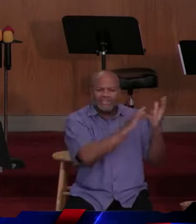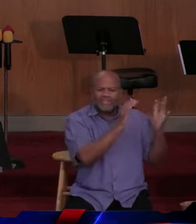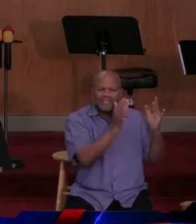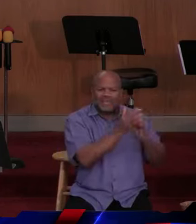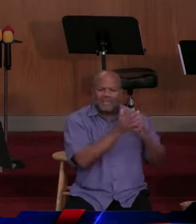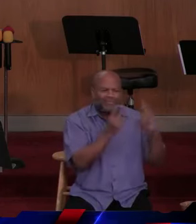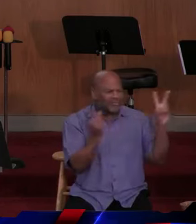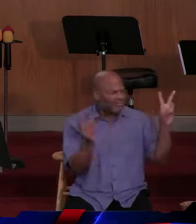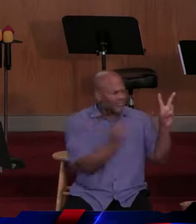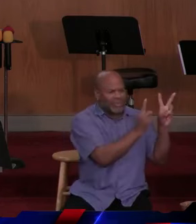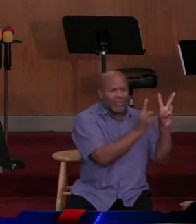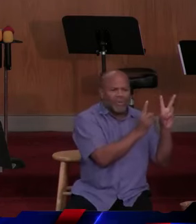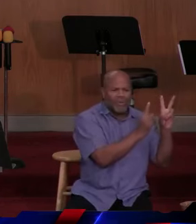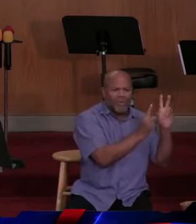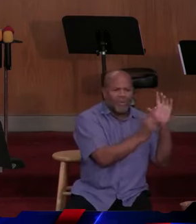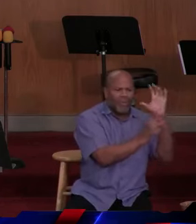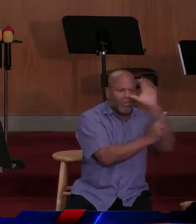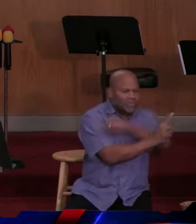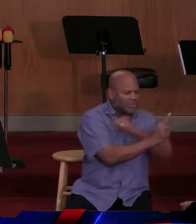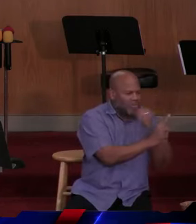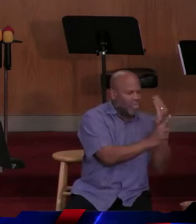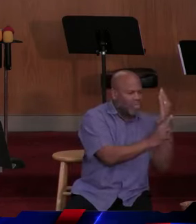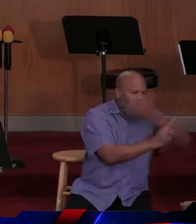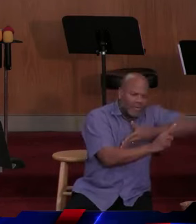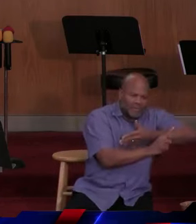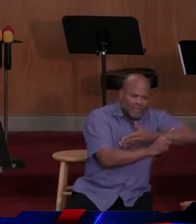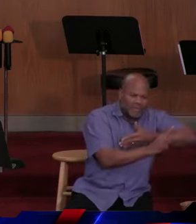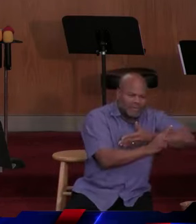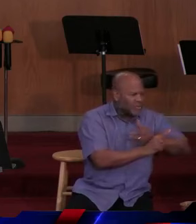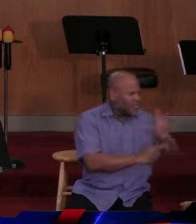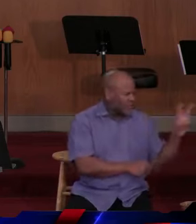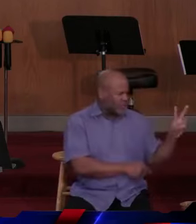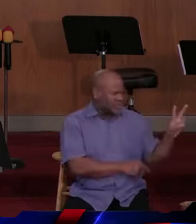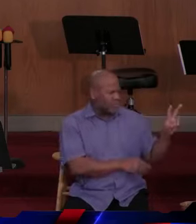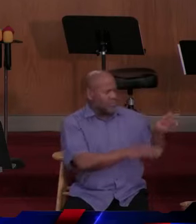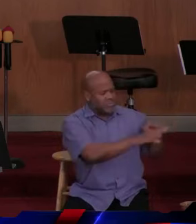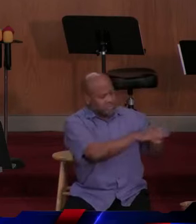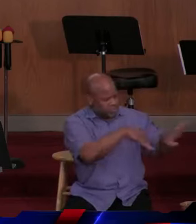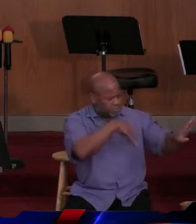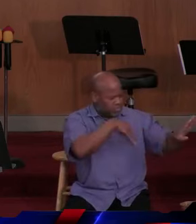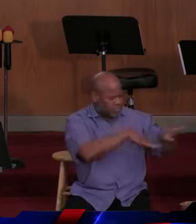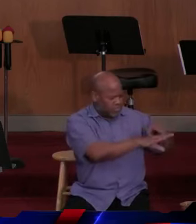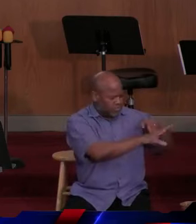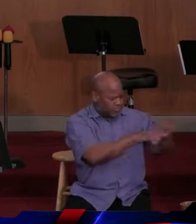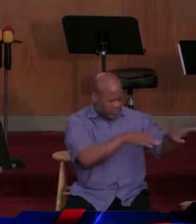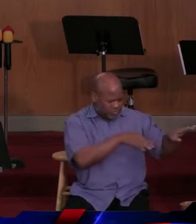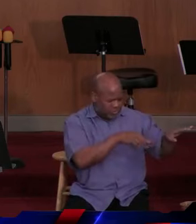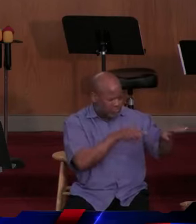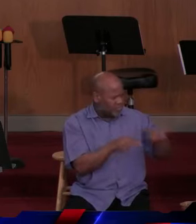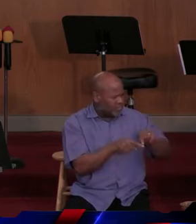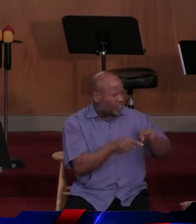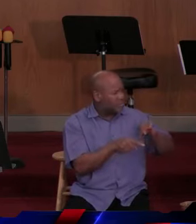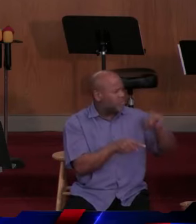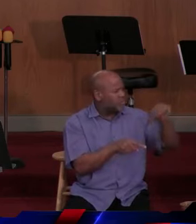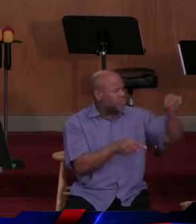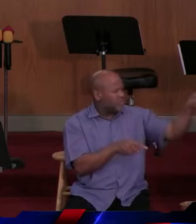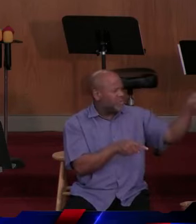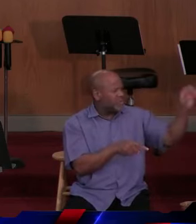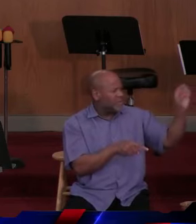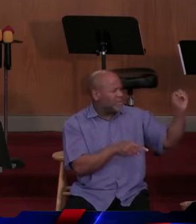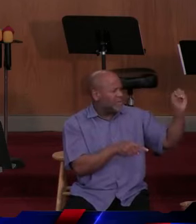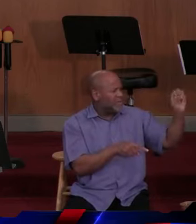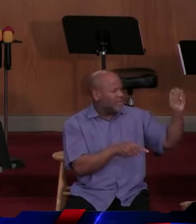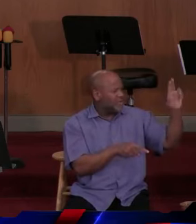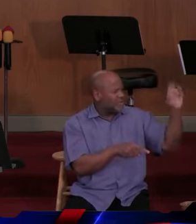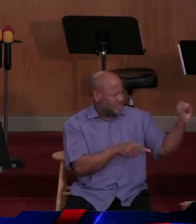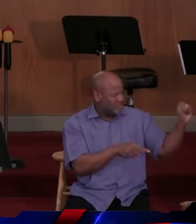These two were walking from Jerusalem to Emmaus, discouraged disciples who actually had no reason to be